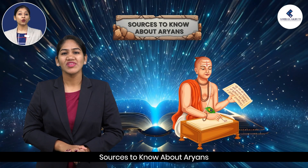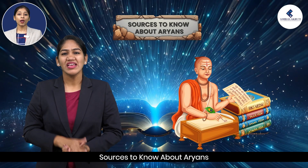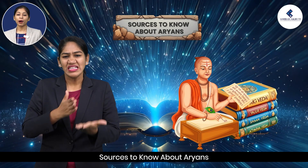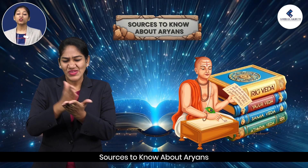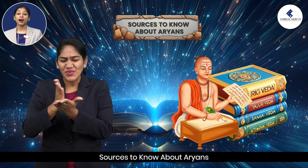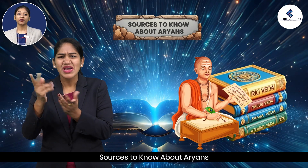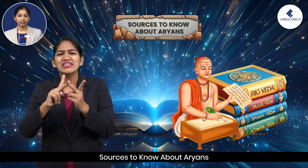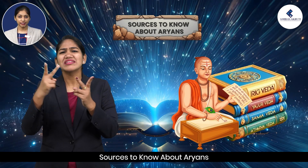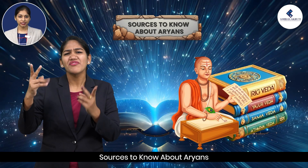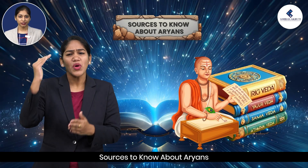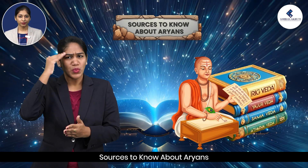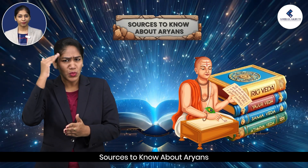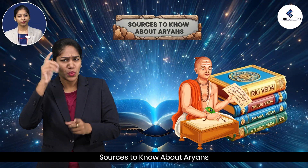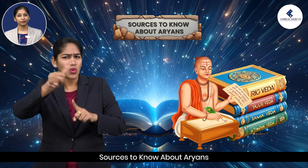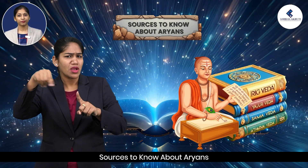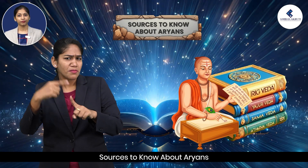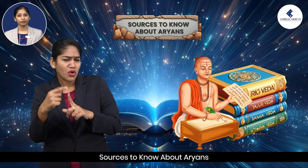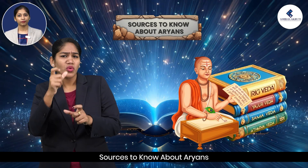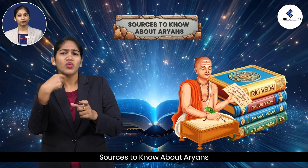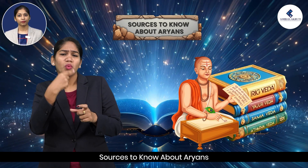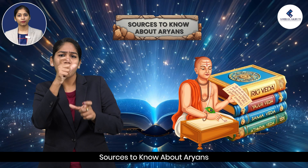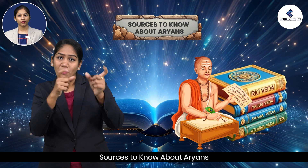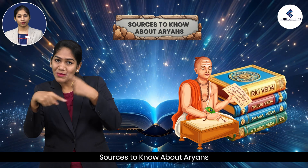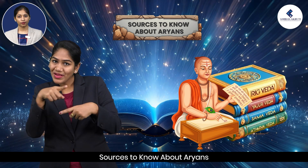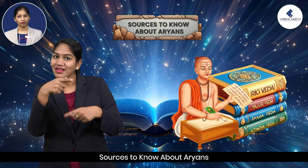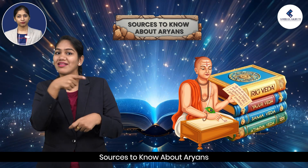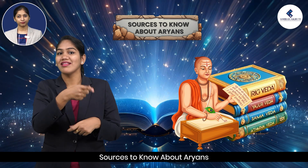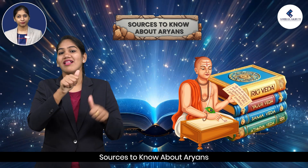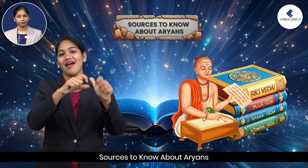Sources to know about Aryans.